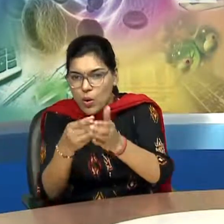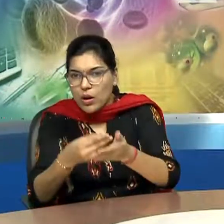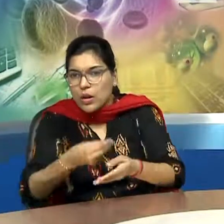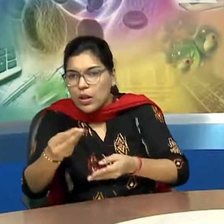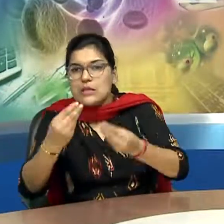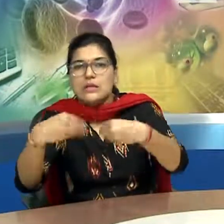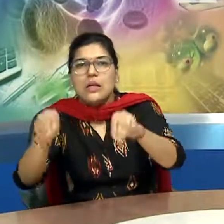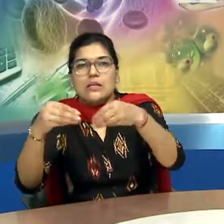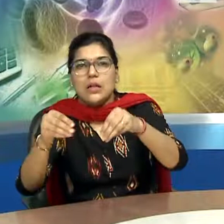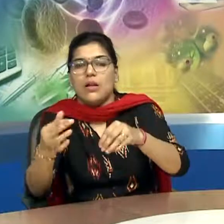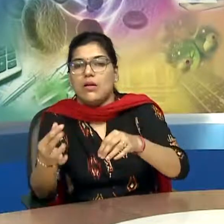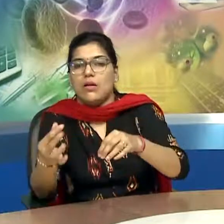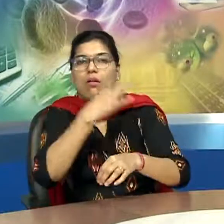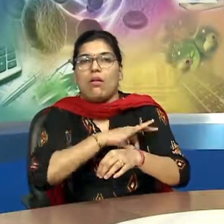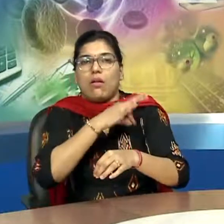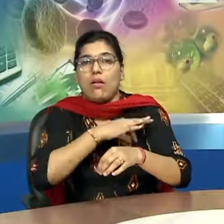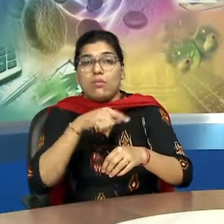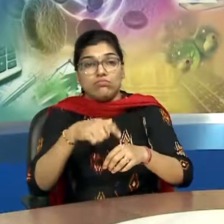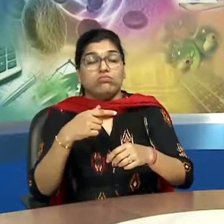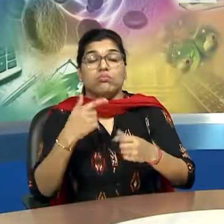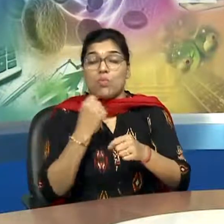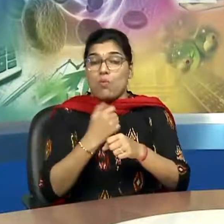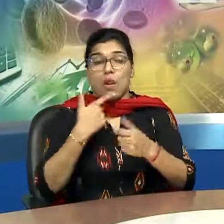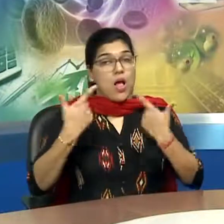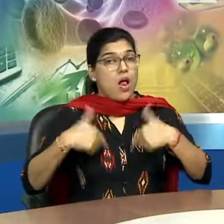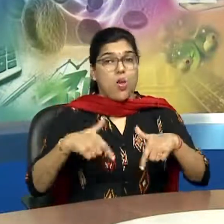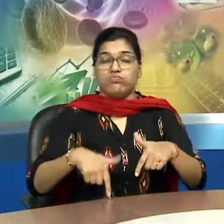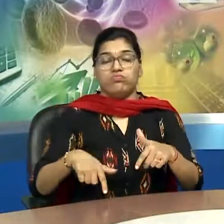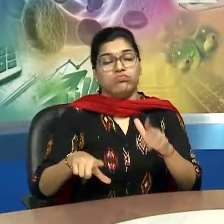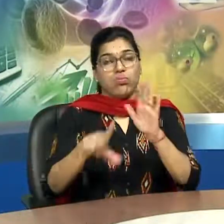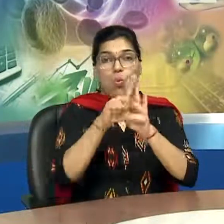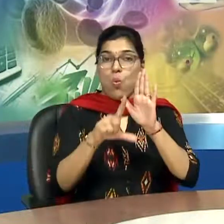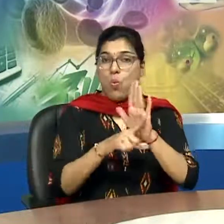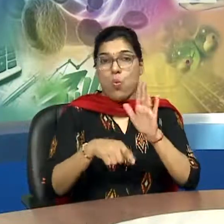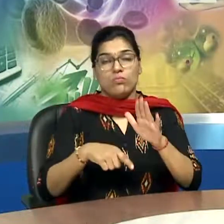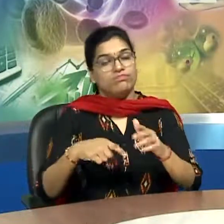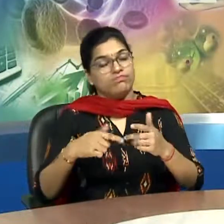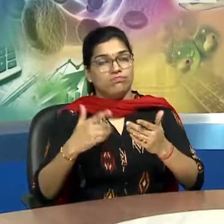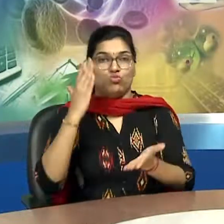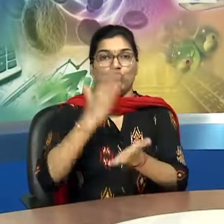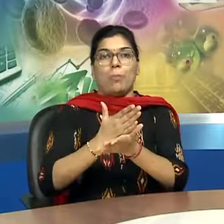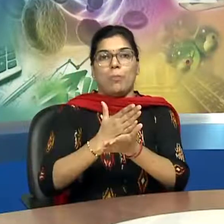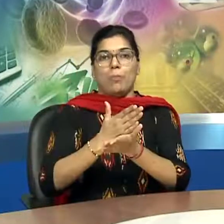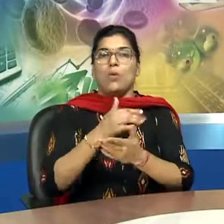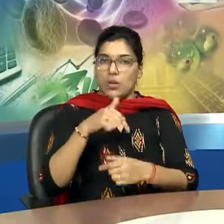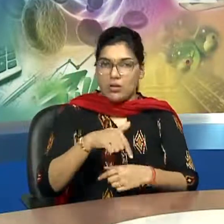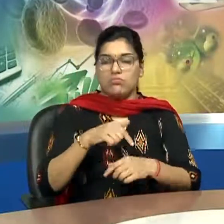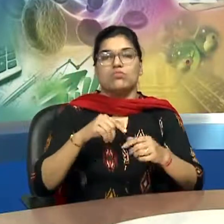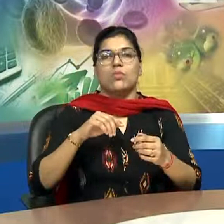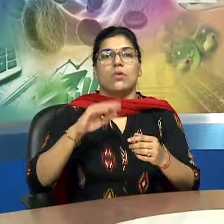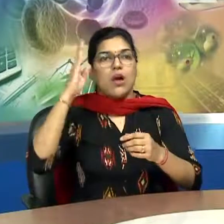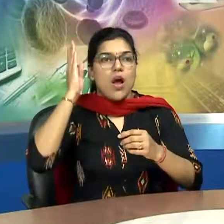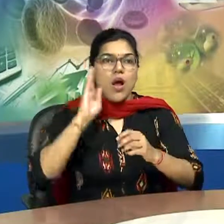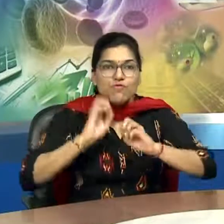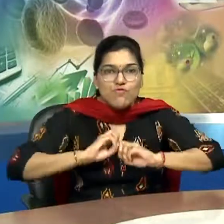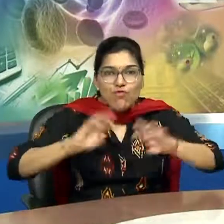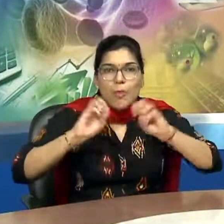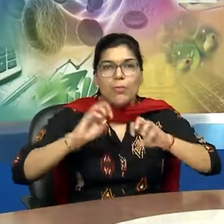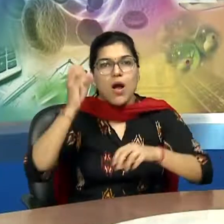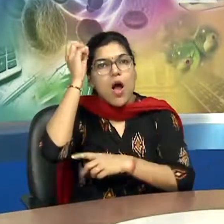the actions which can be taken against these drug abuse and illicit trafficking to stop